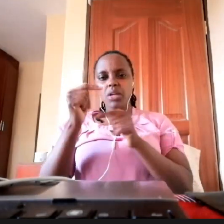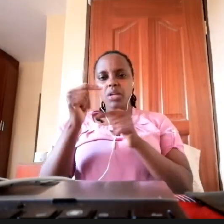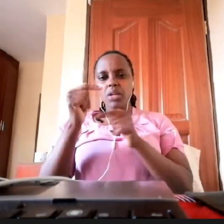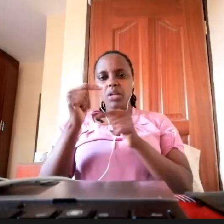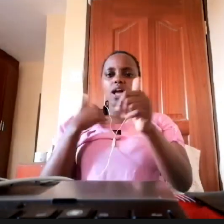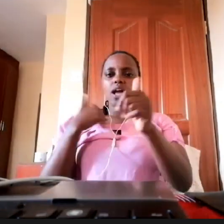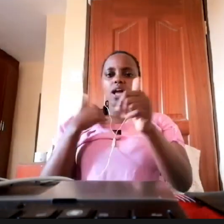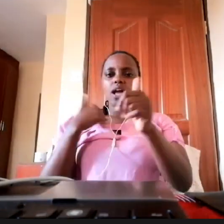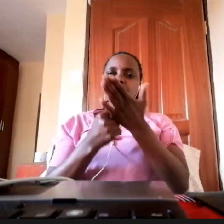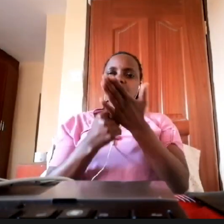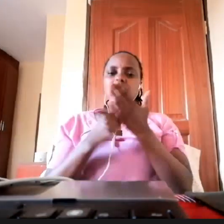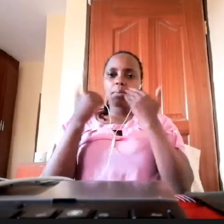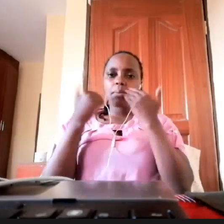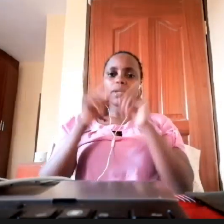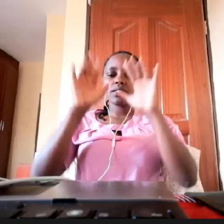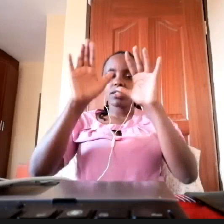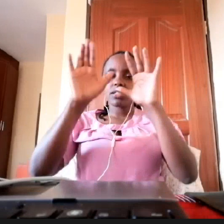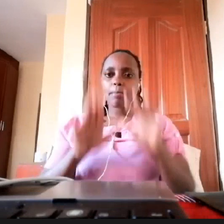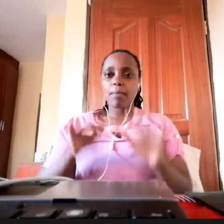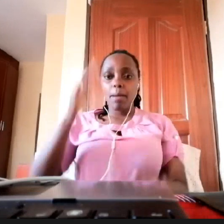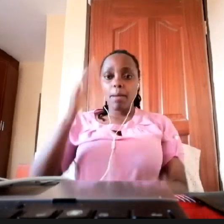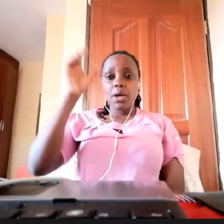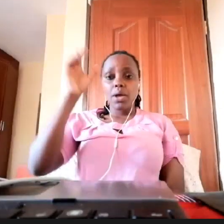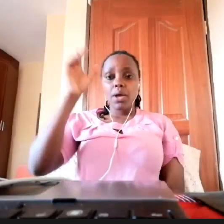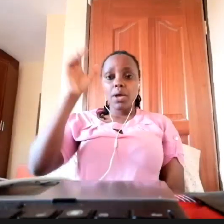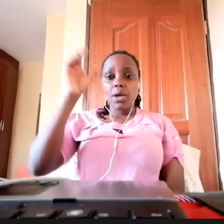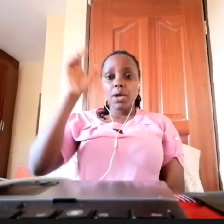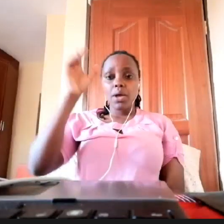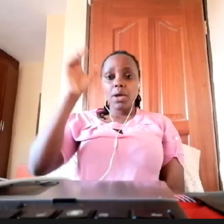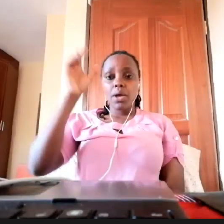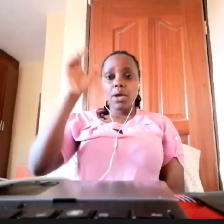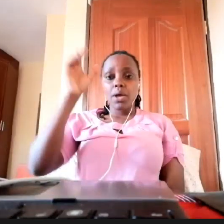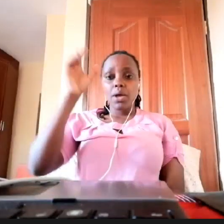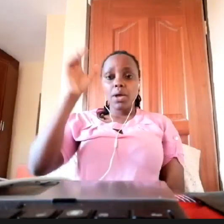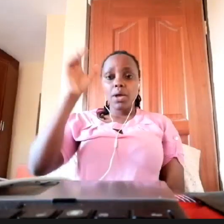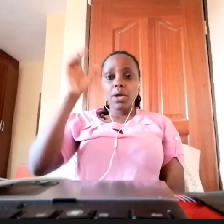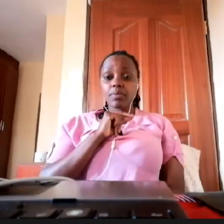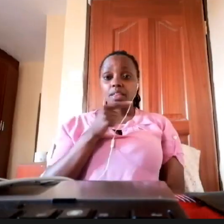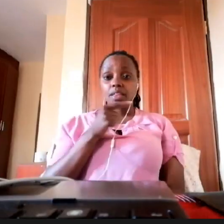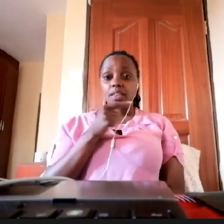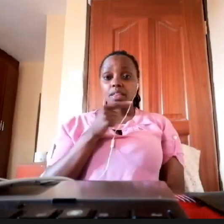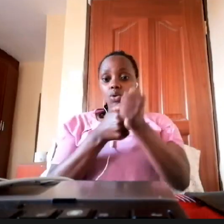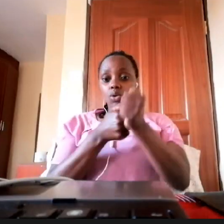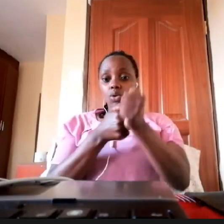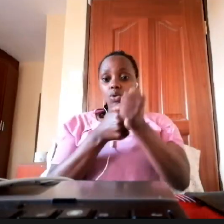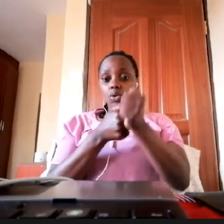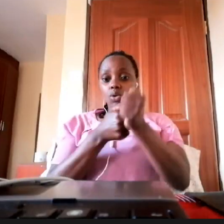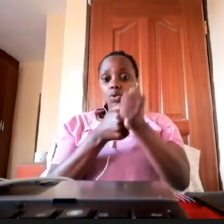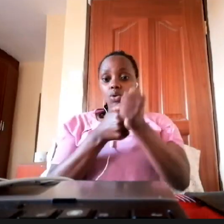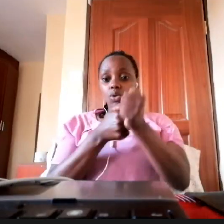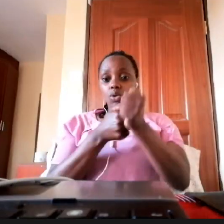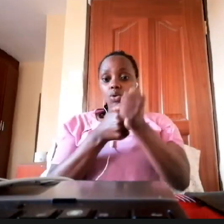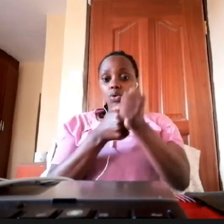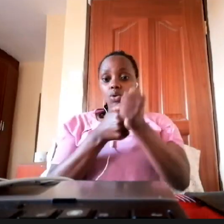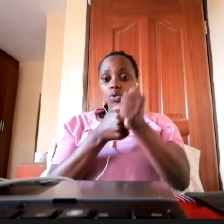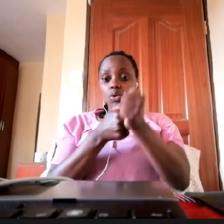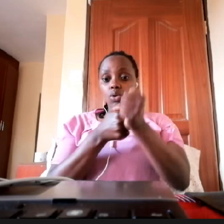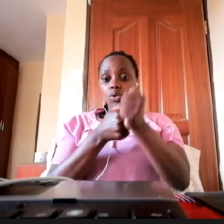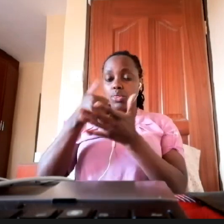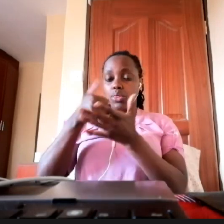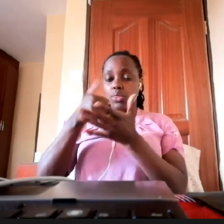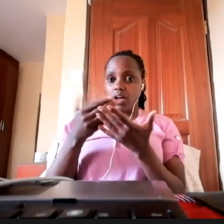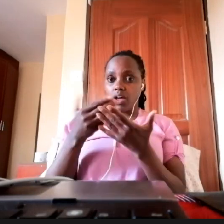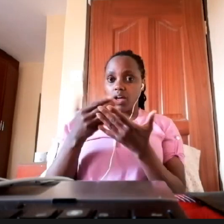discussed, but it's important. I'm sure all of us know that the complementary report encompasses a factual